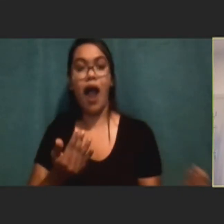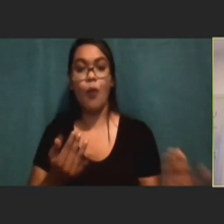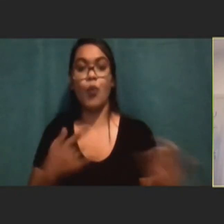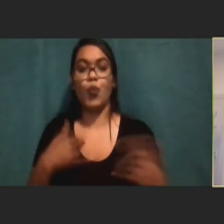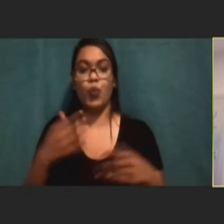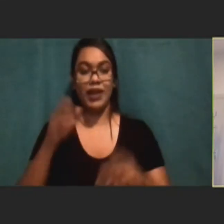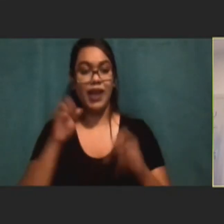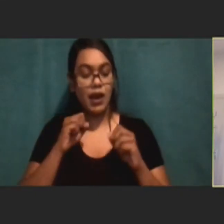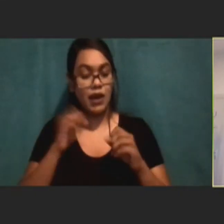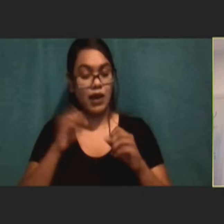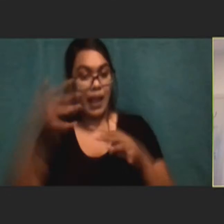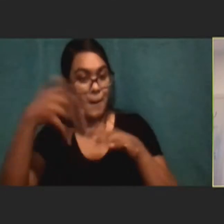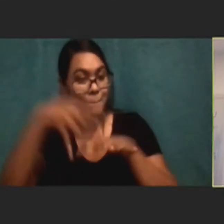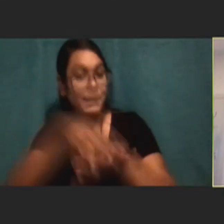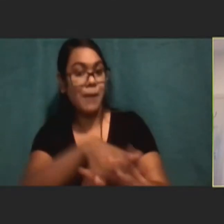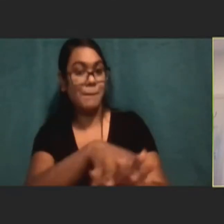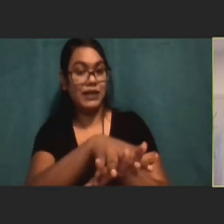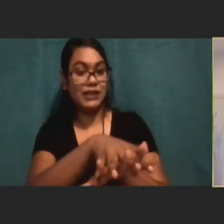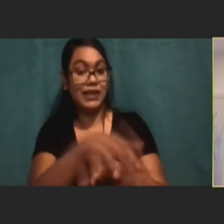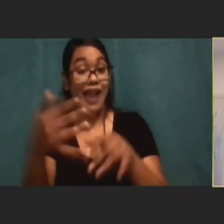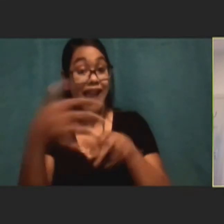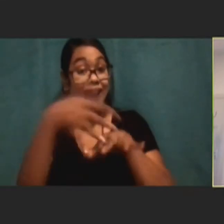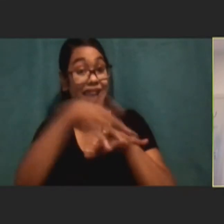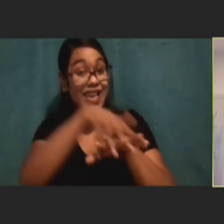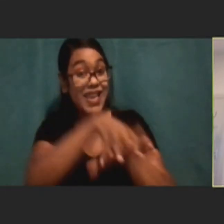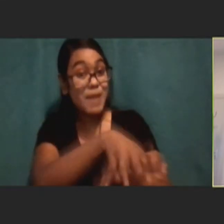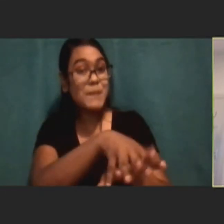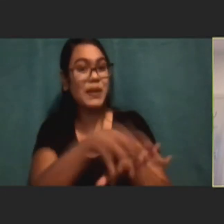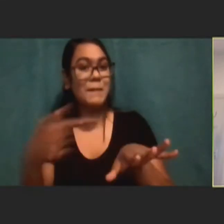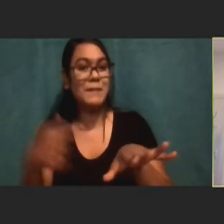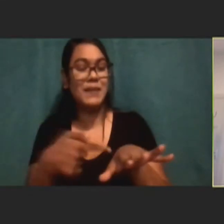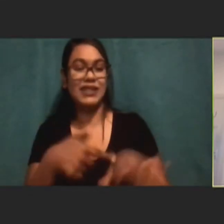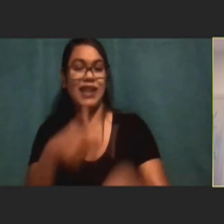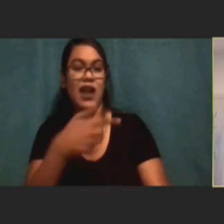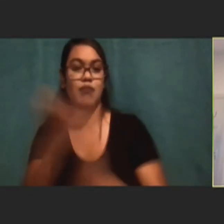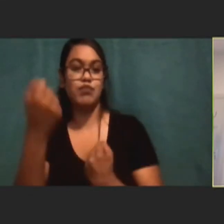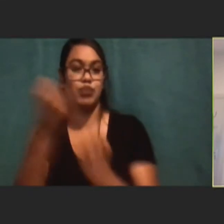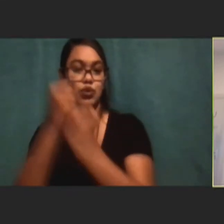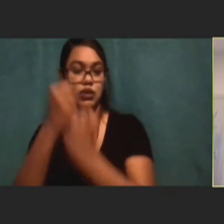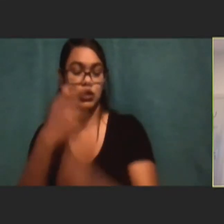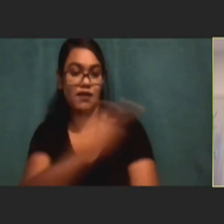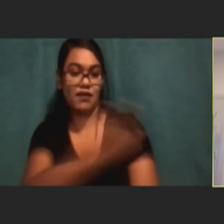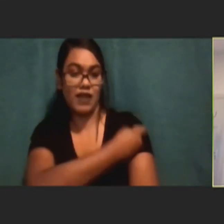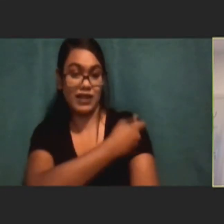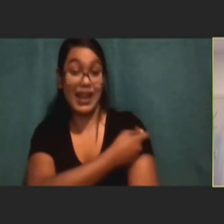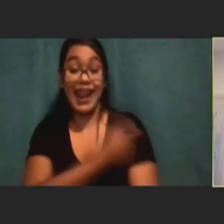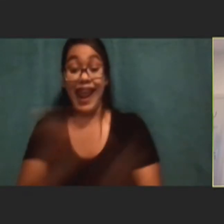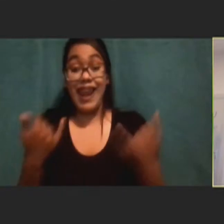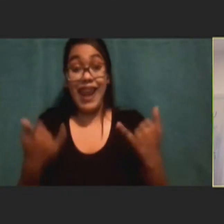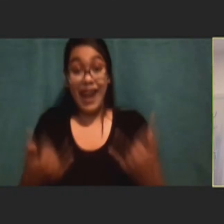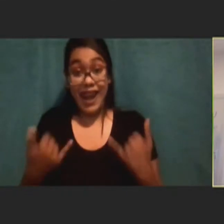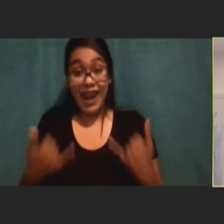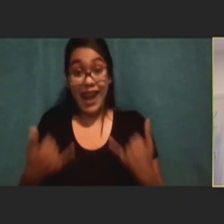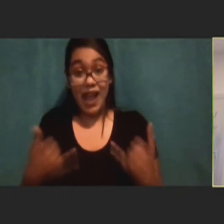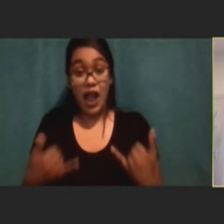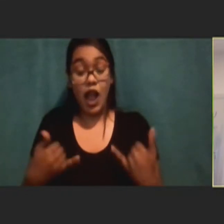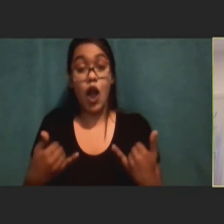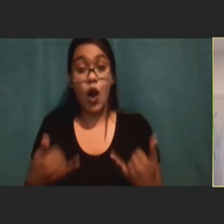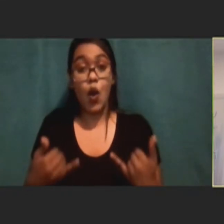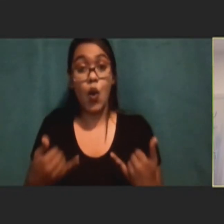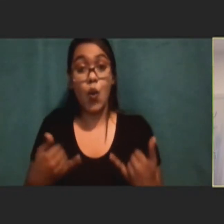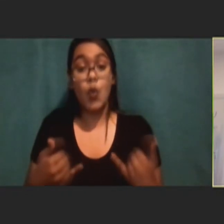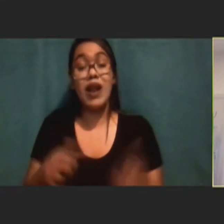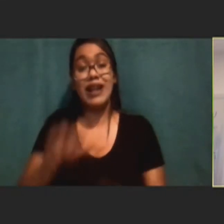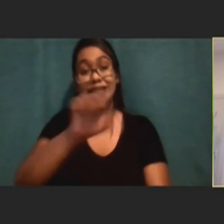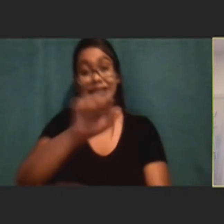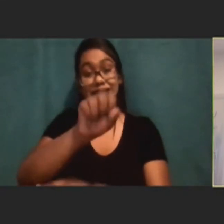the department is vaccinating healthcare workers who participated in the Sisonke study with